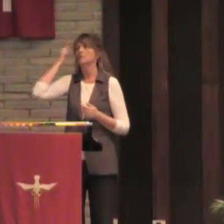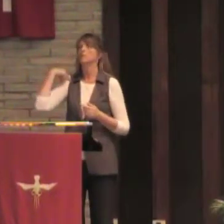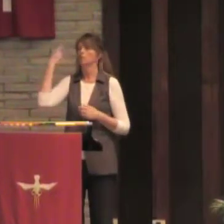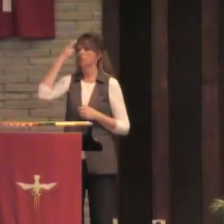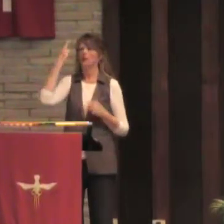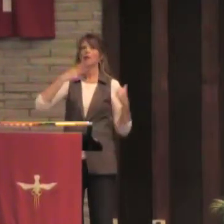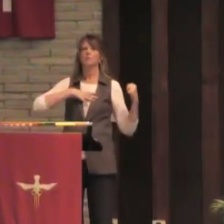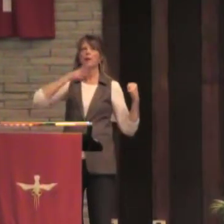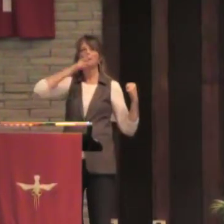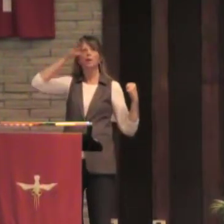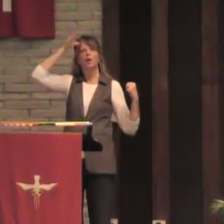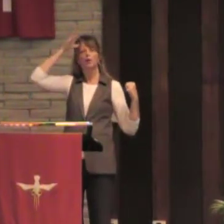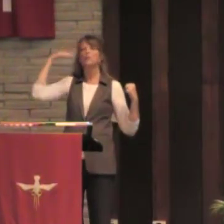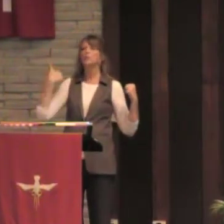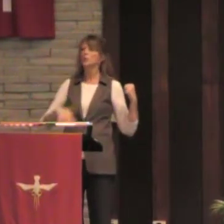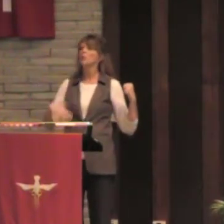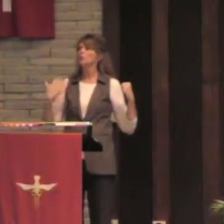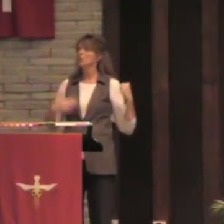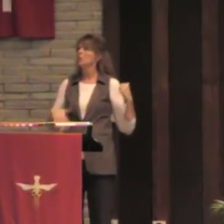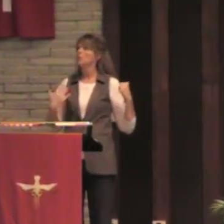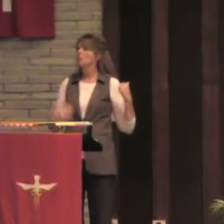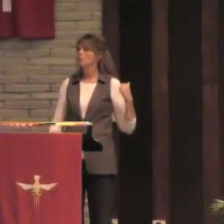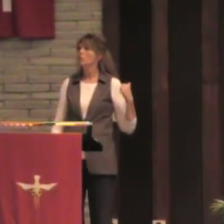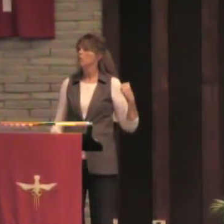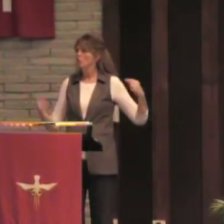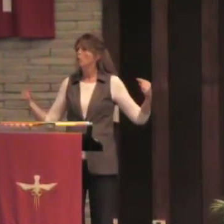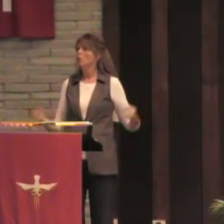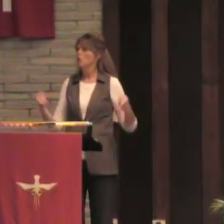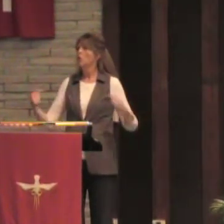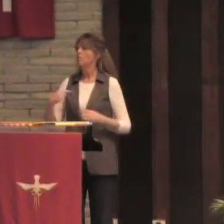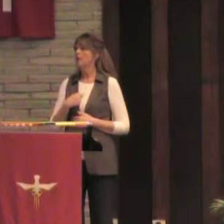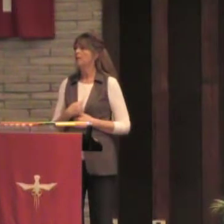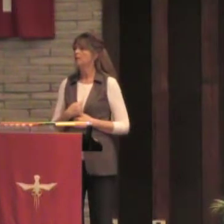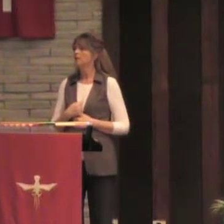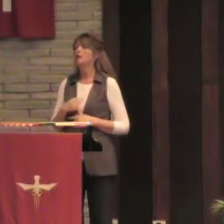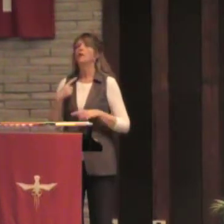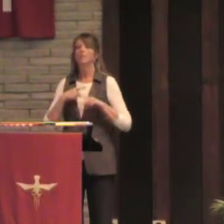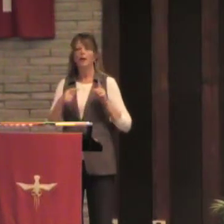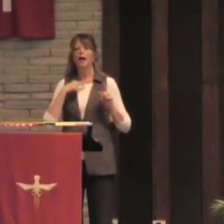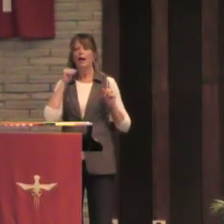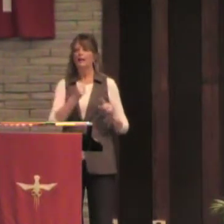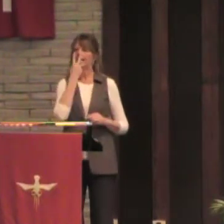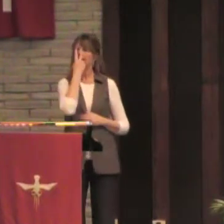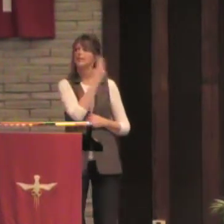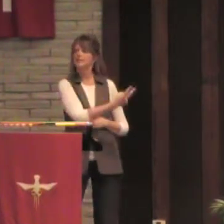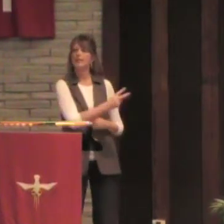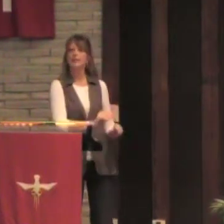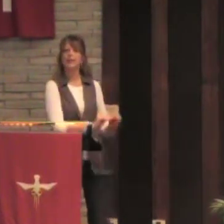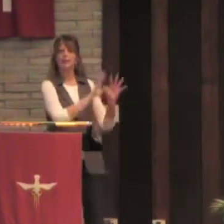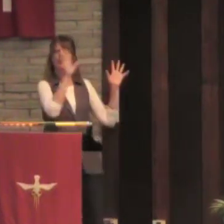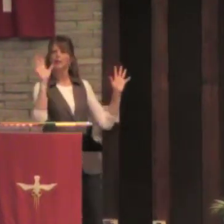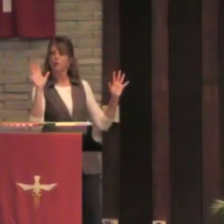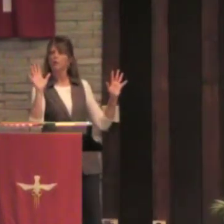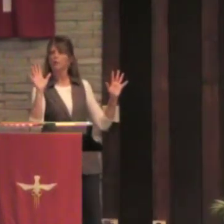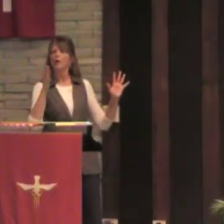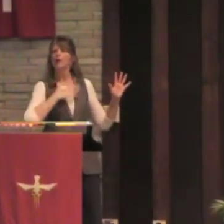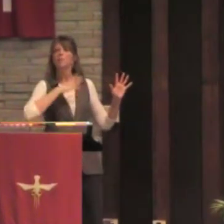And that you know about forgiveness. And can realize that my parents did hurt me, but I can see